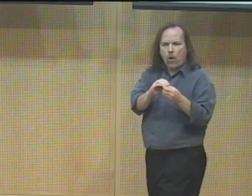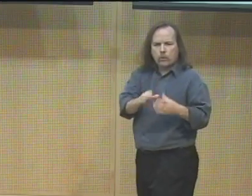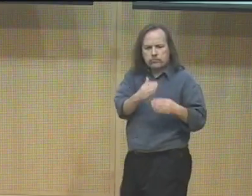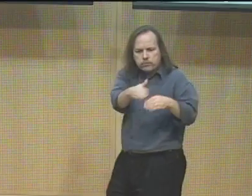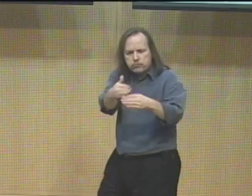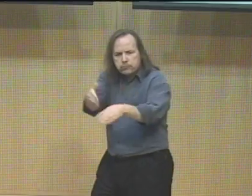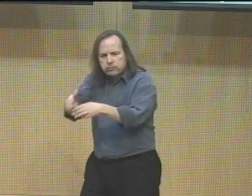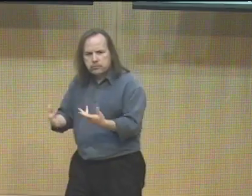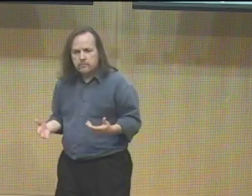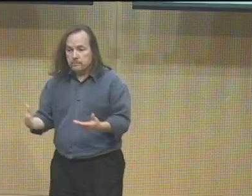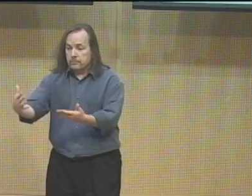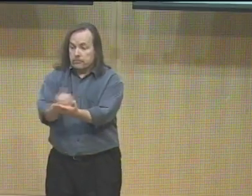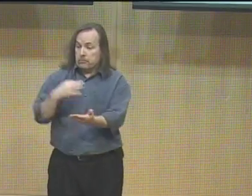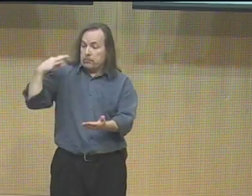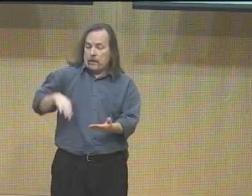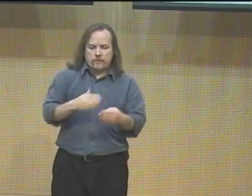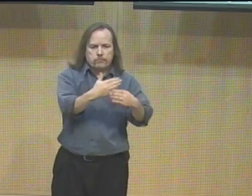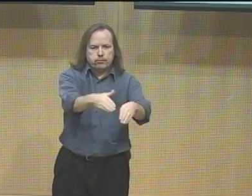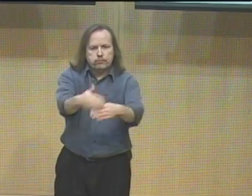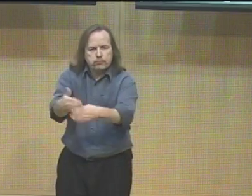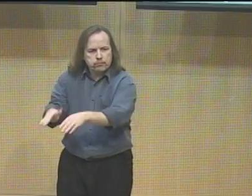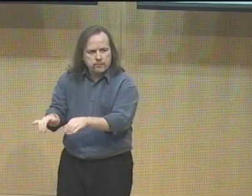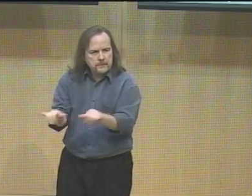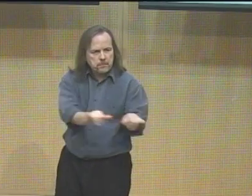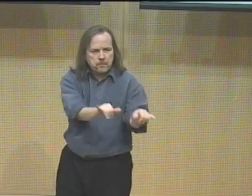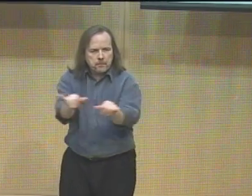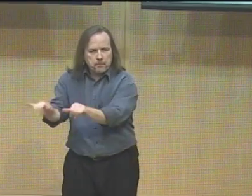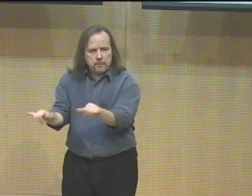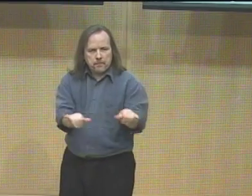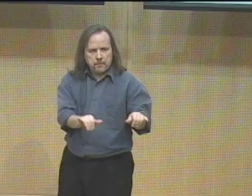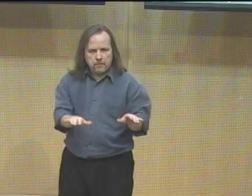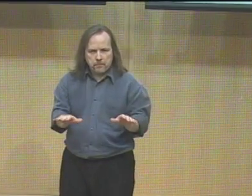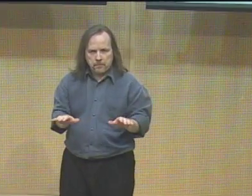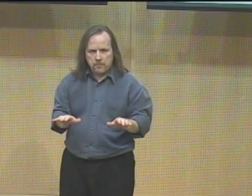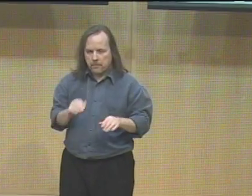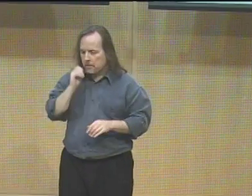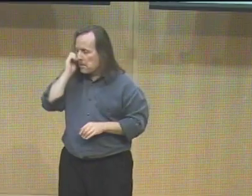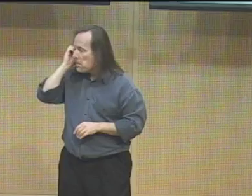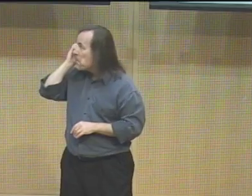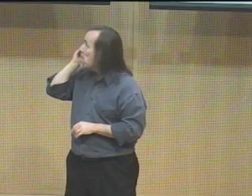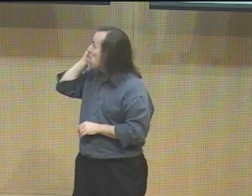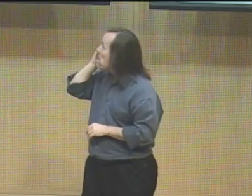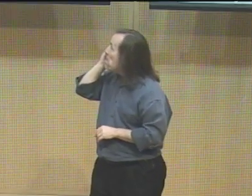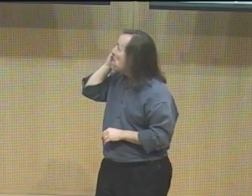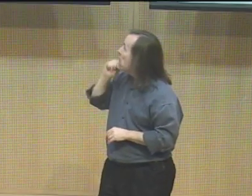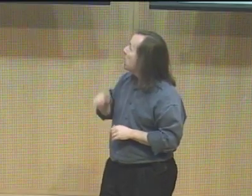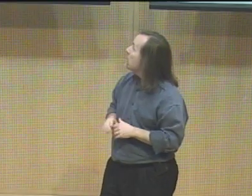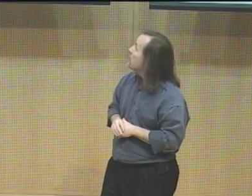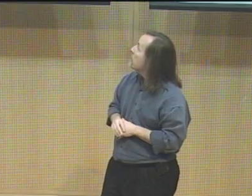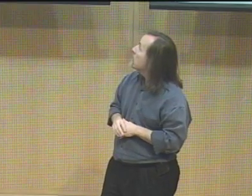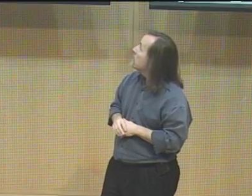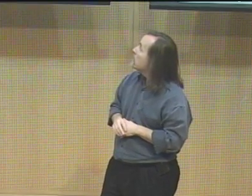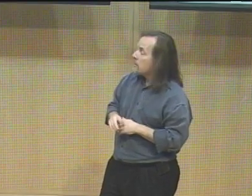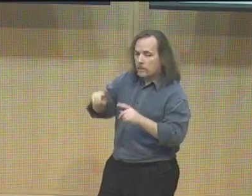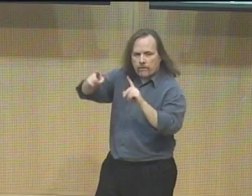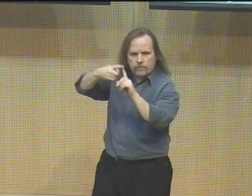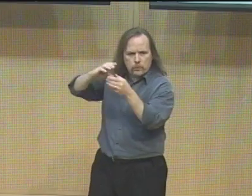As more owners enter the company, the profits are usually divided based on the amount of money invested by each of the